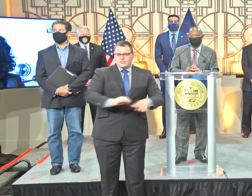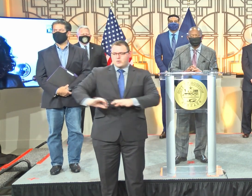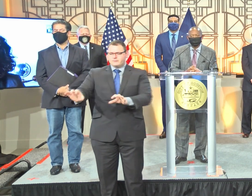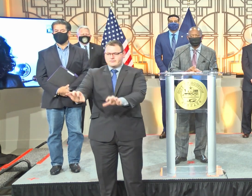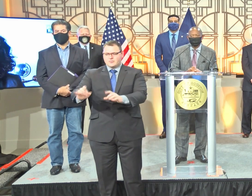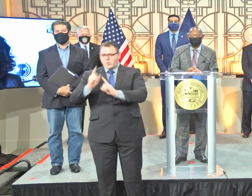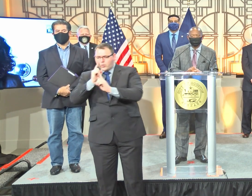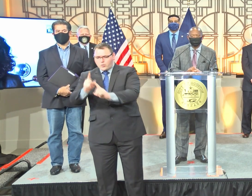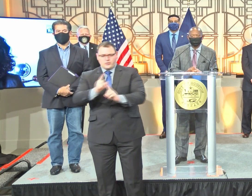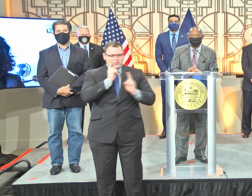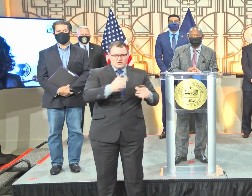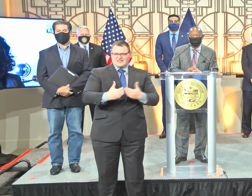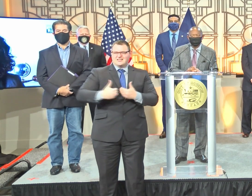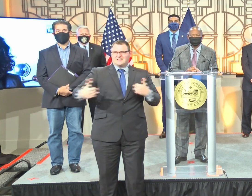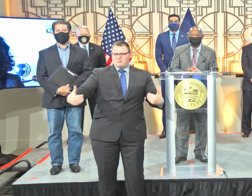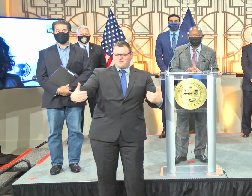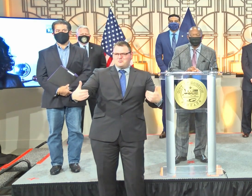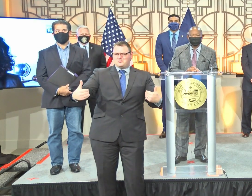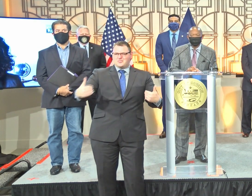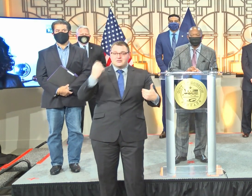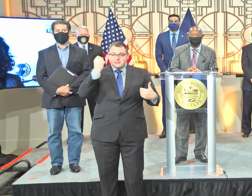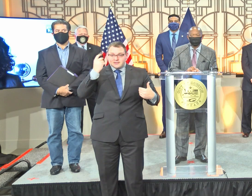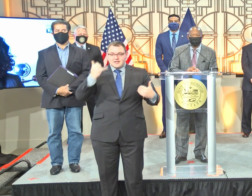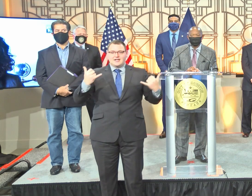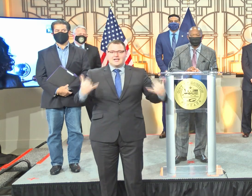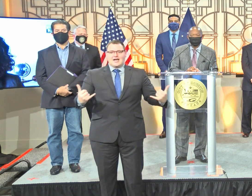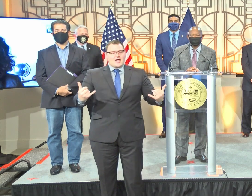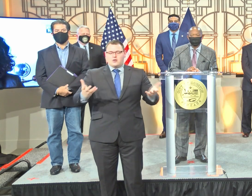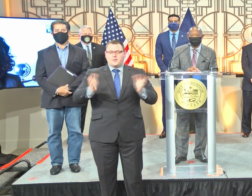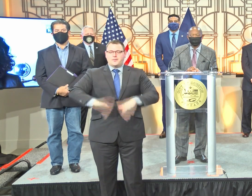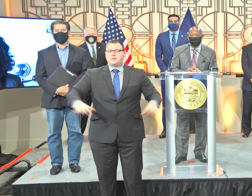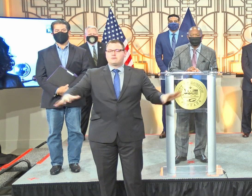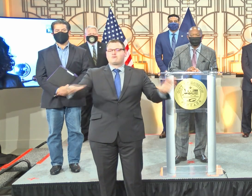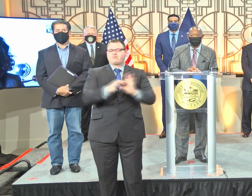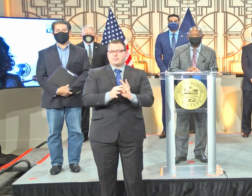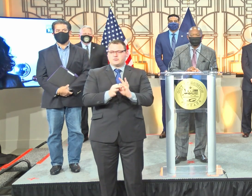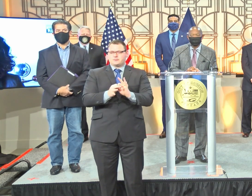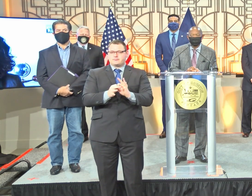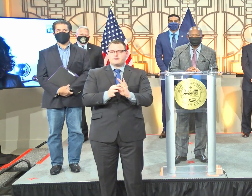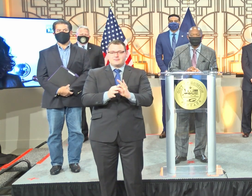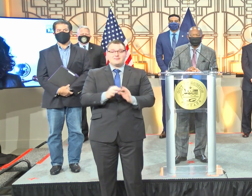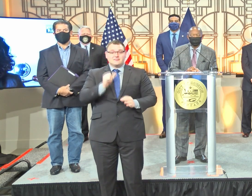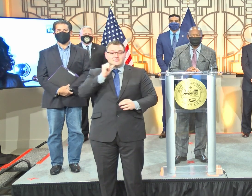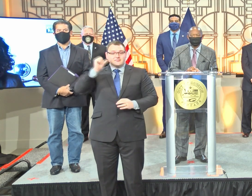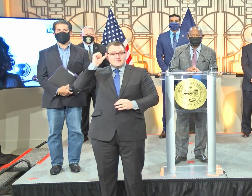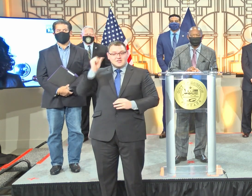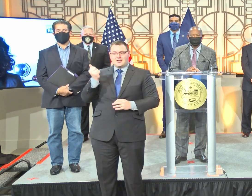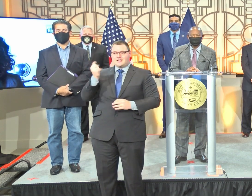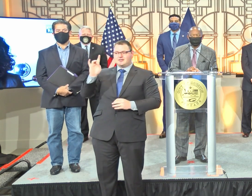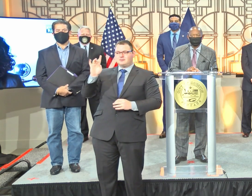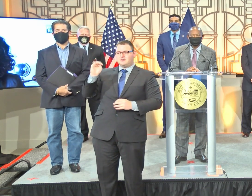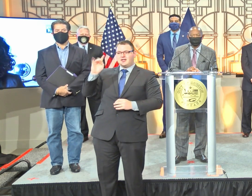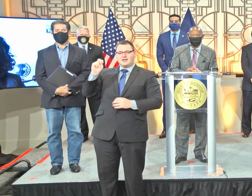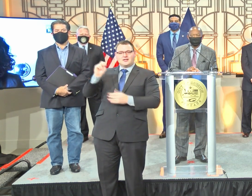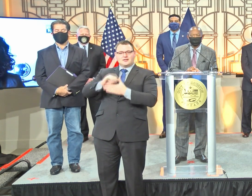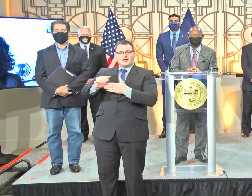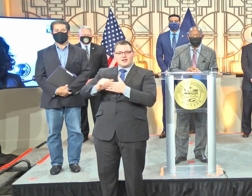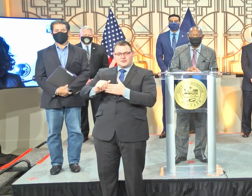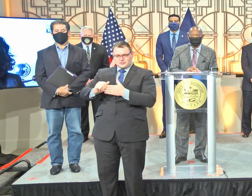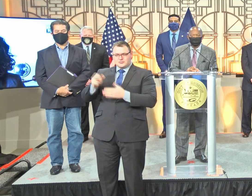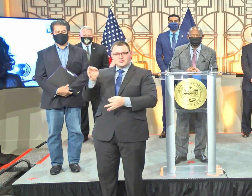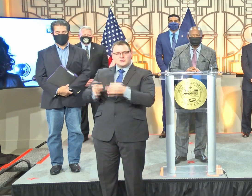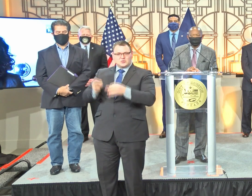you guys have done. Mayor, I think you said it right. This is a historic effort. It is